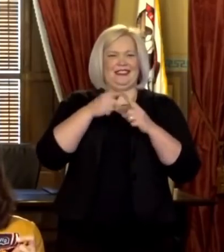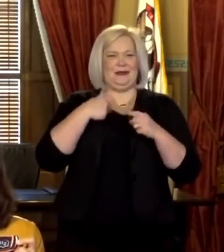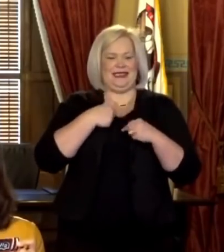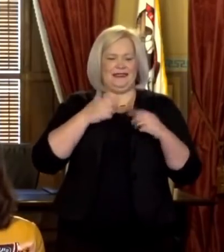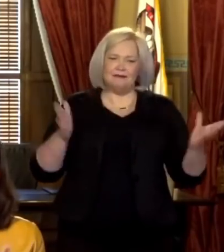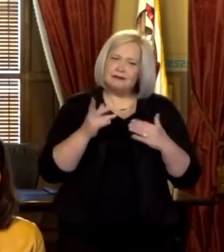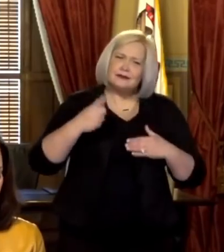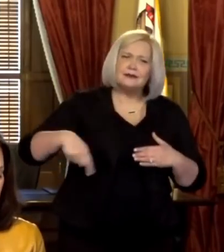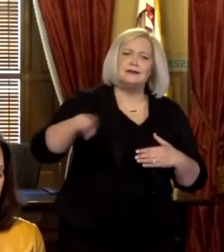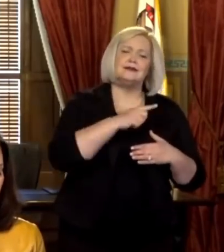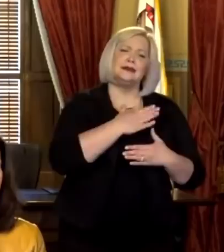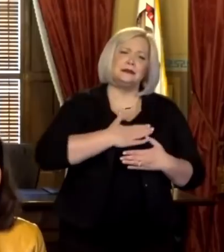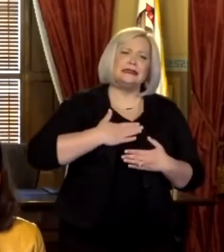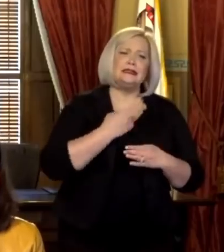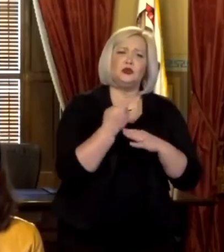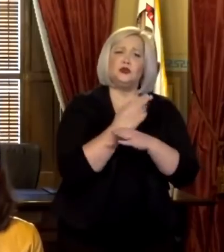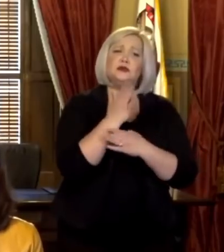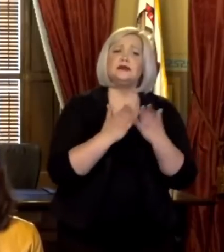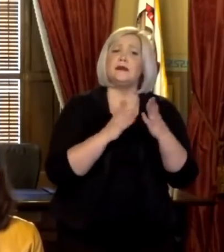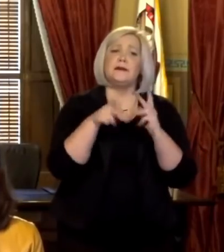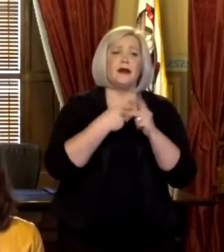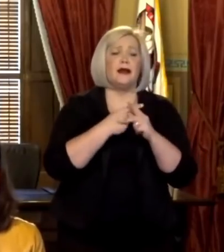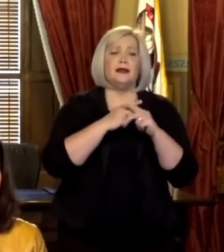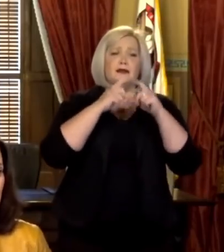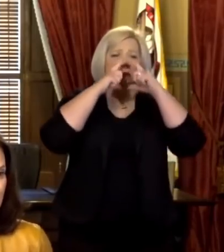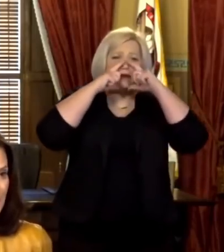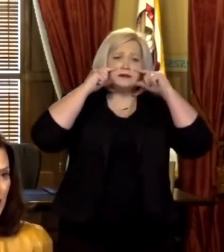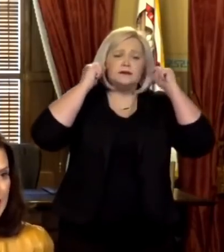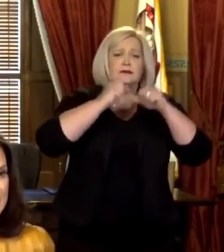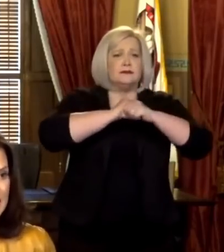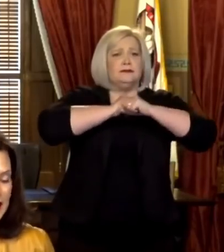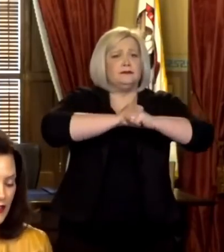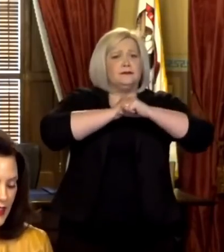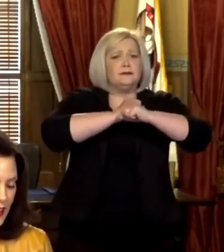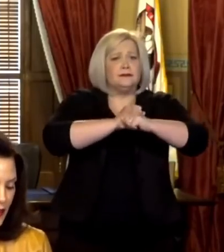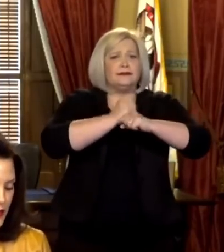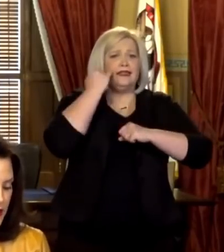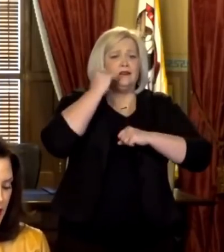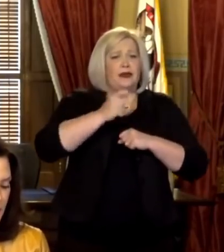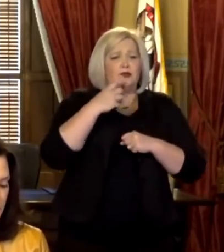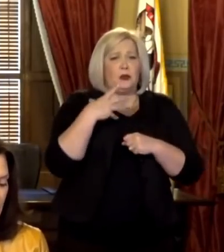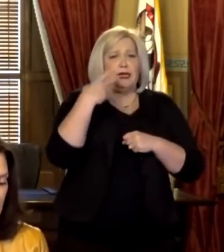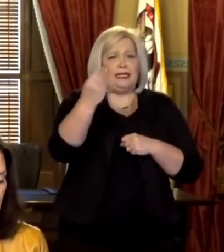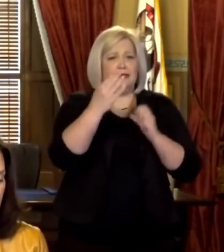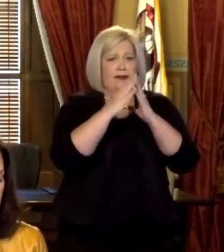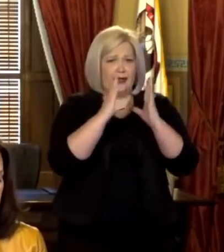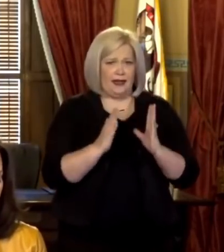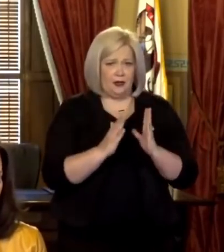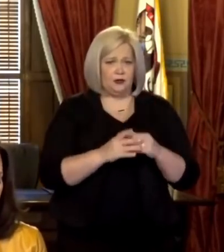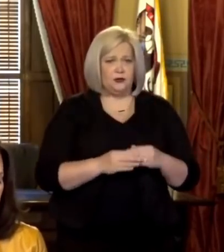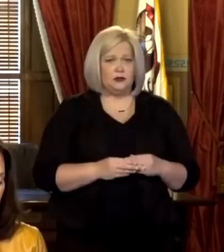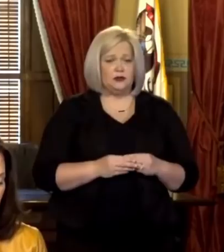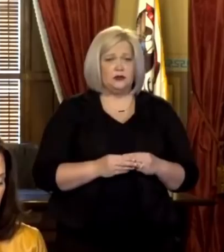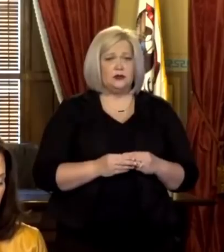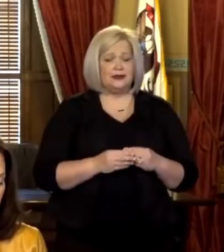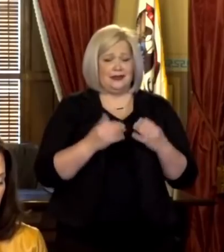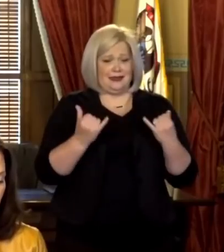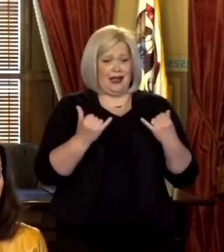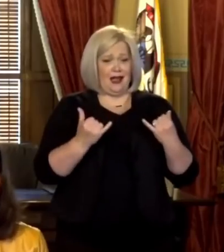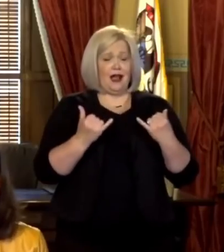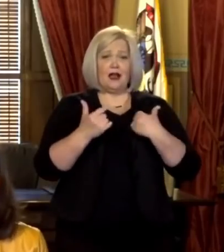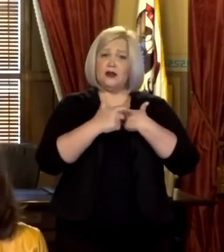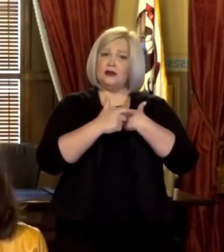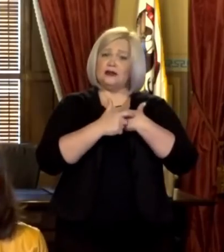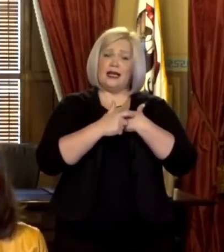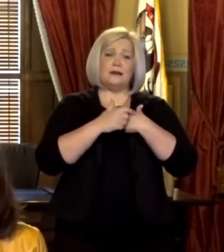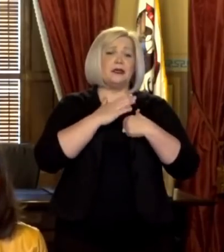encourage everyone to wear some sort of a face covering on those few trips that you need to leave the house. During this time, it's crucial that